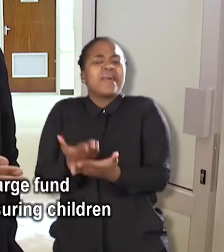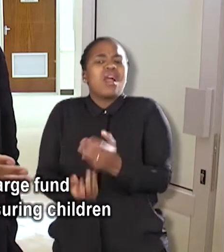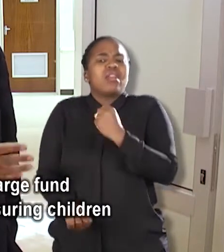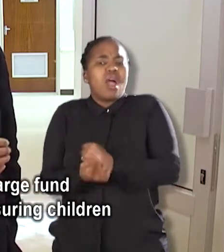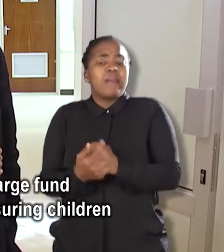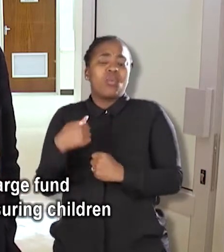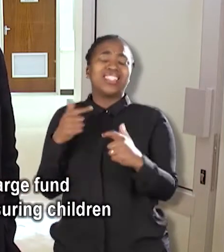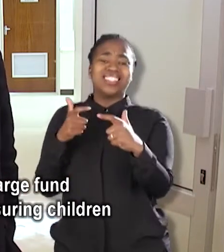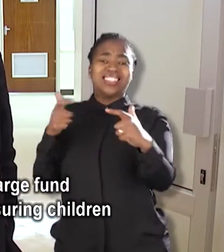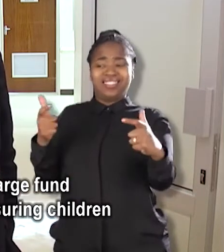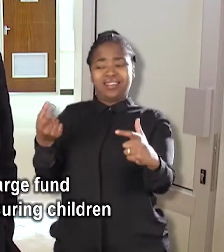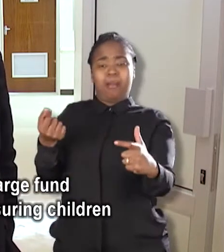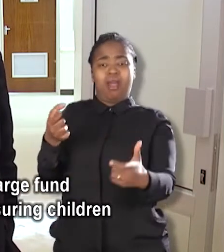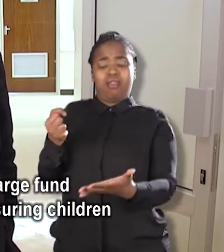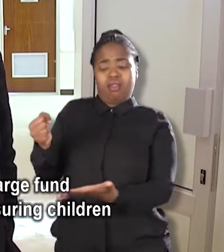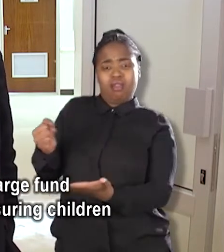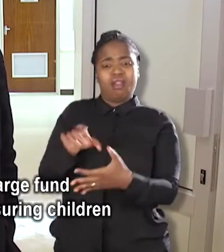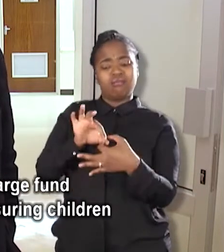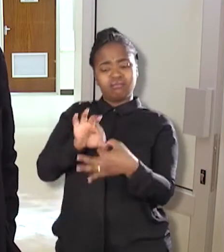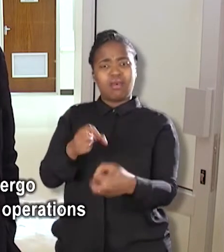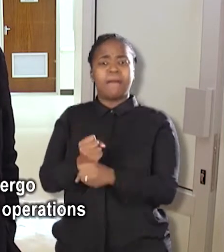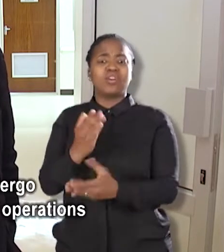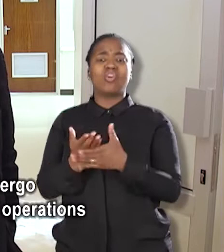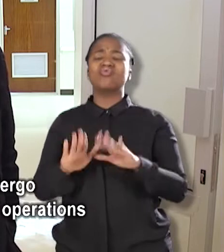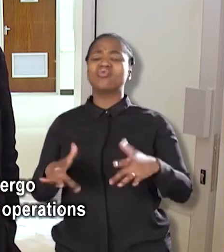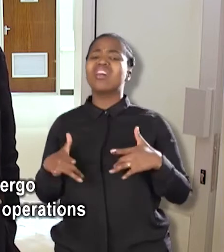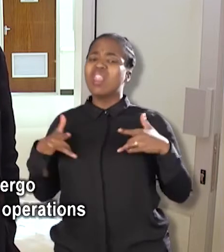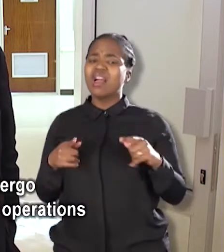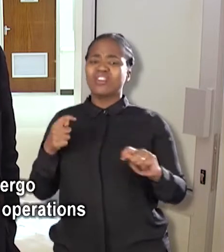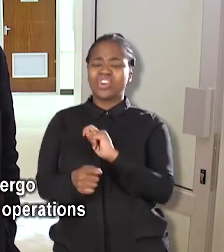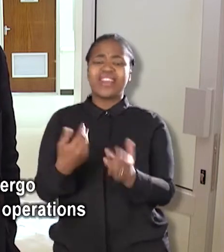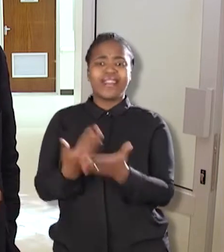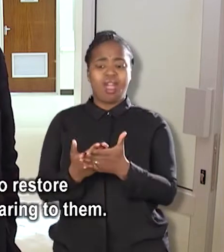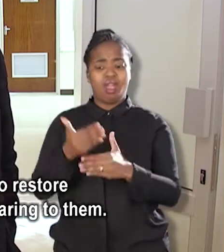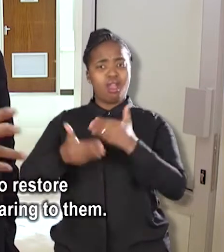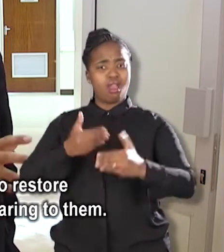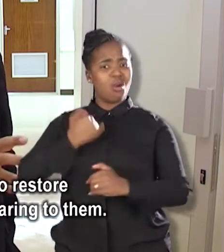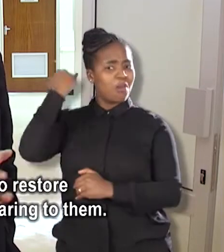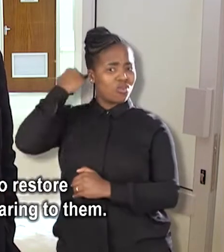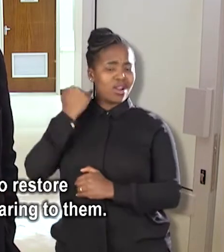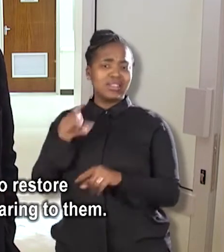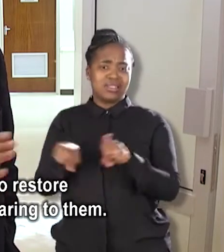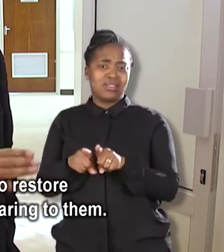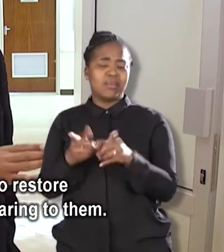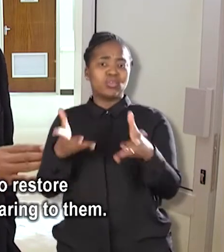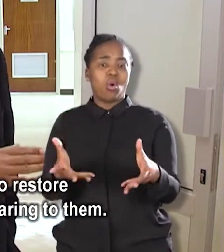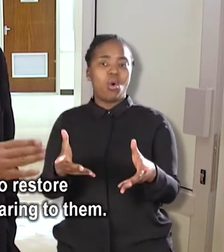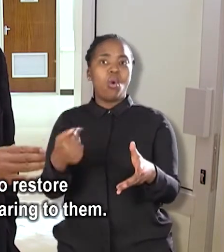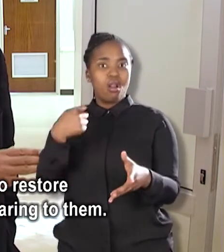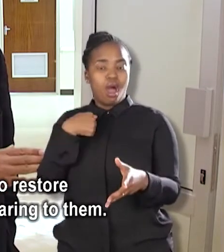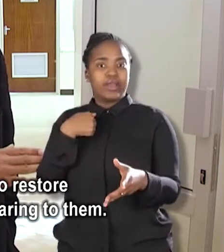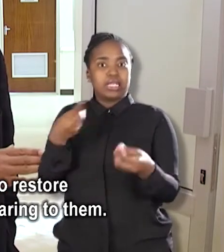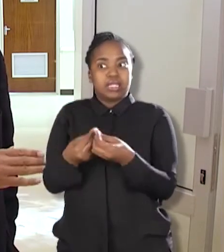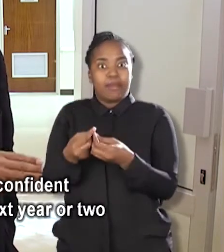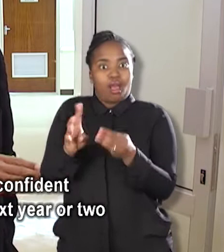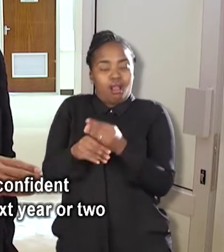is a large fund very committed to ensuring that children can undergo these types of operations, especially to restore some form